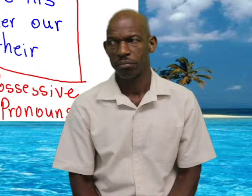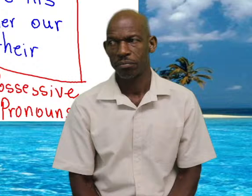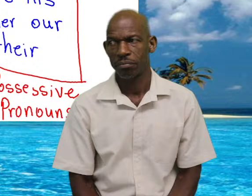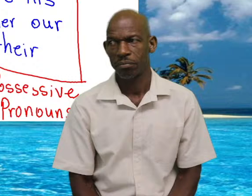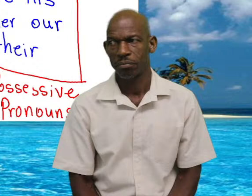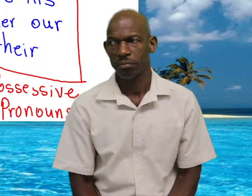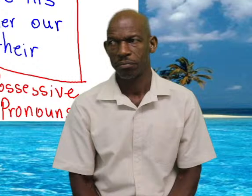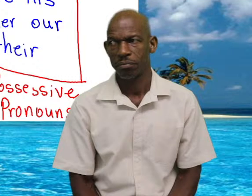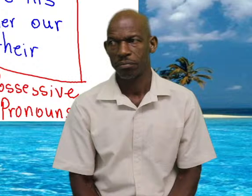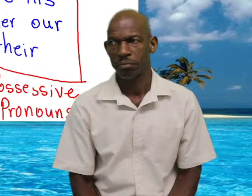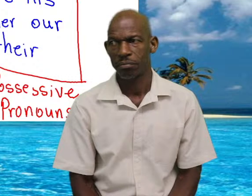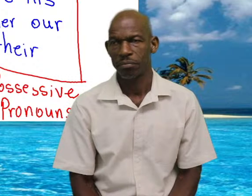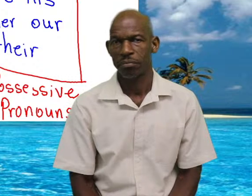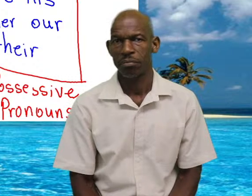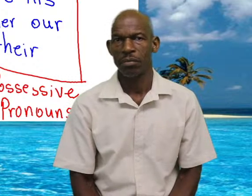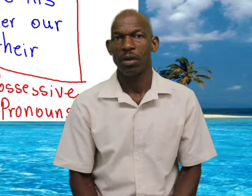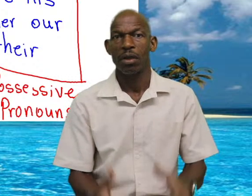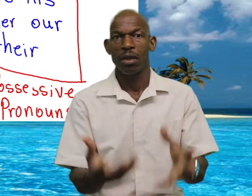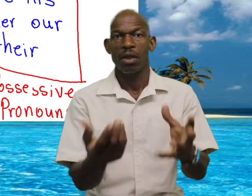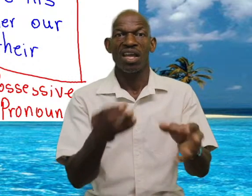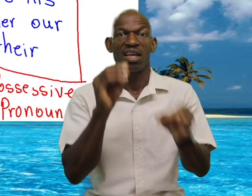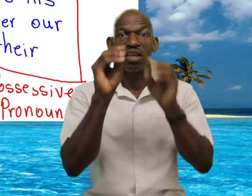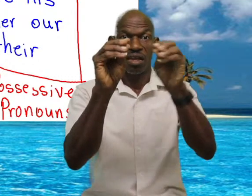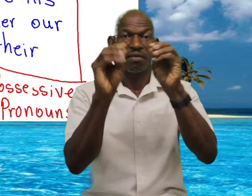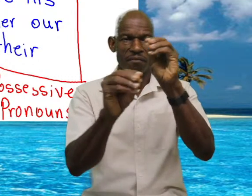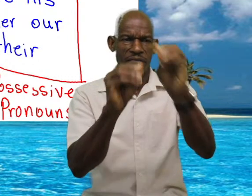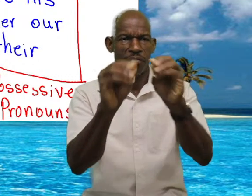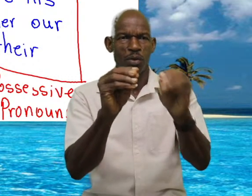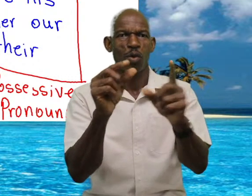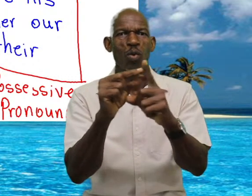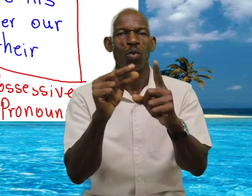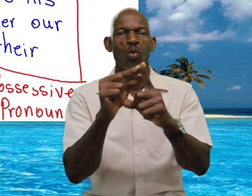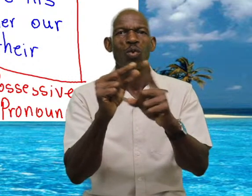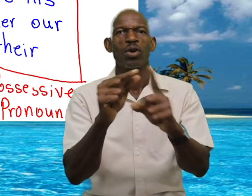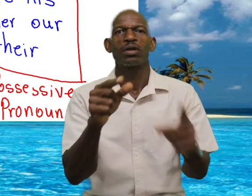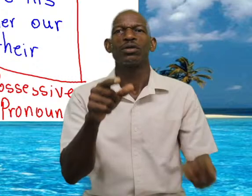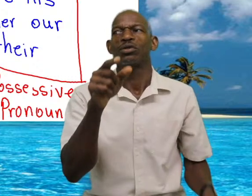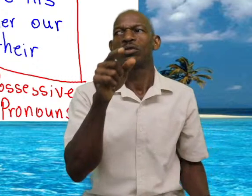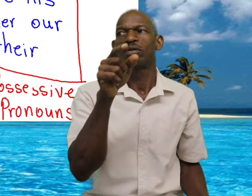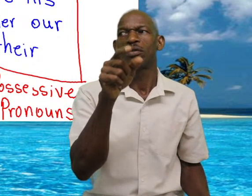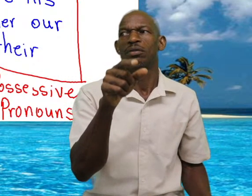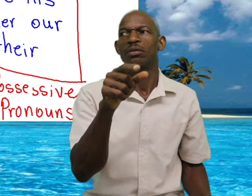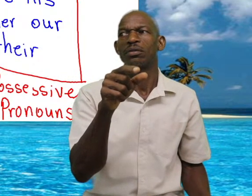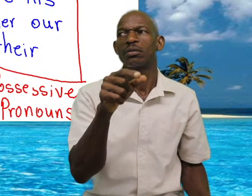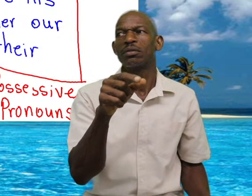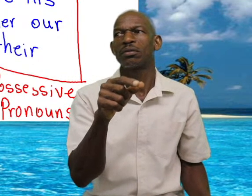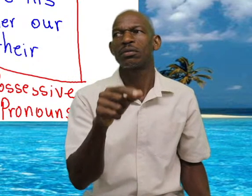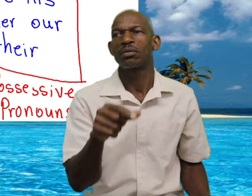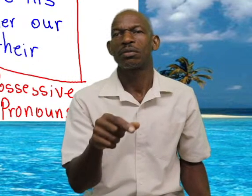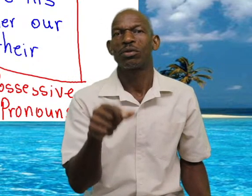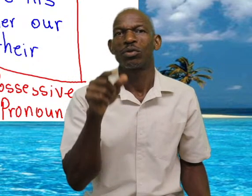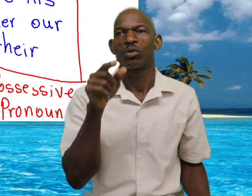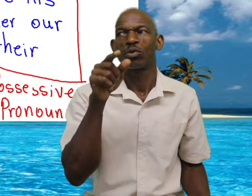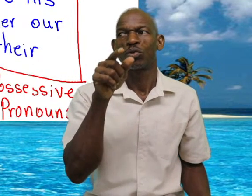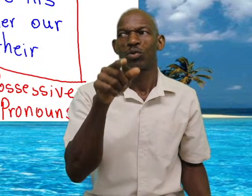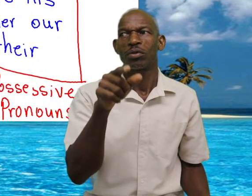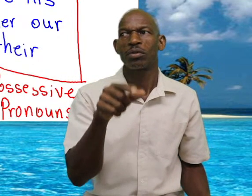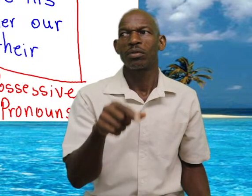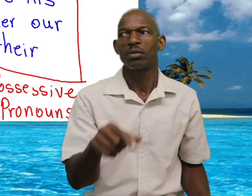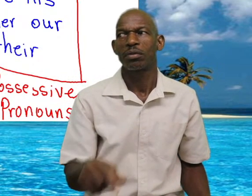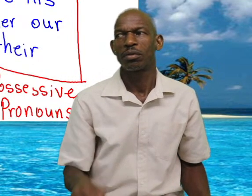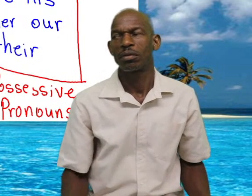I'm going to give you little sentences like that. So I could give you a little clue. That's the only clue I will give you, where the capital